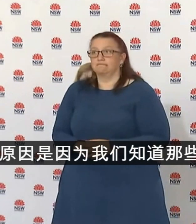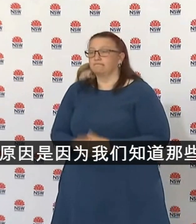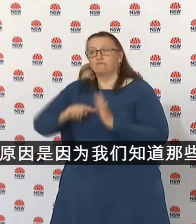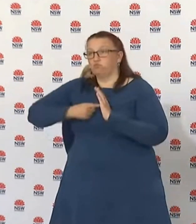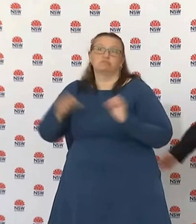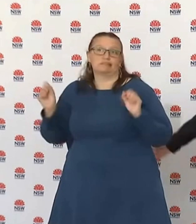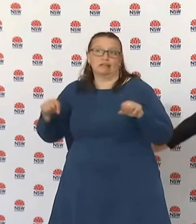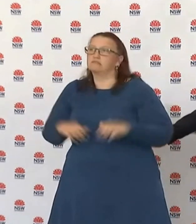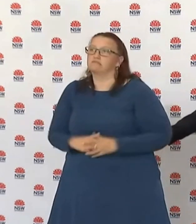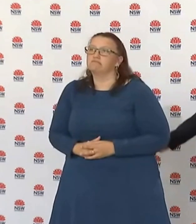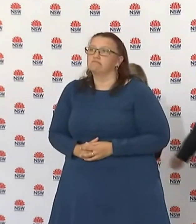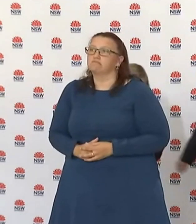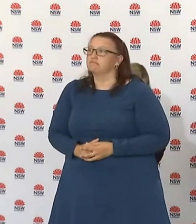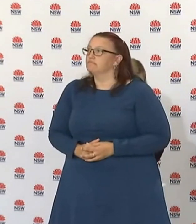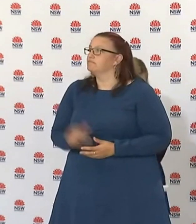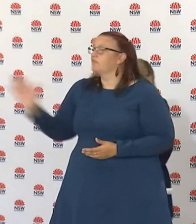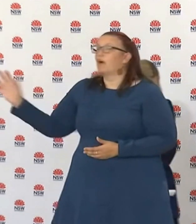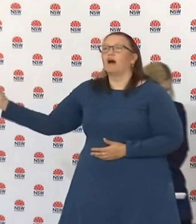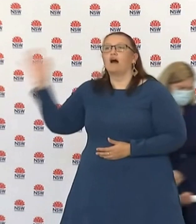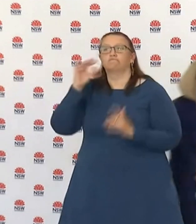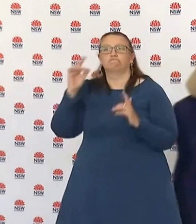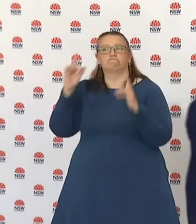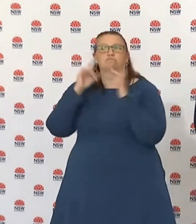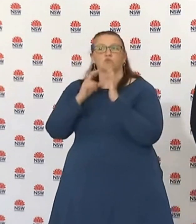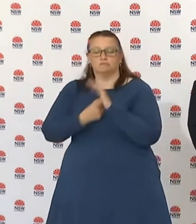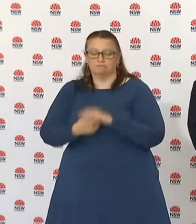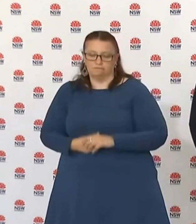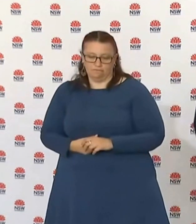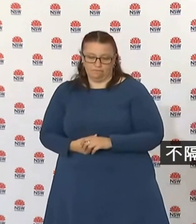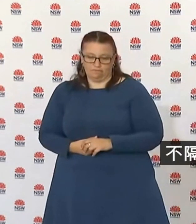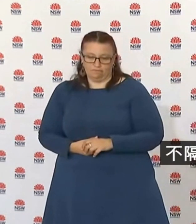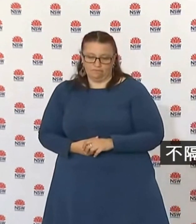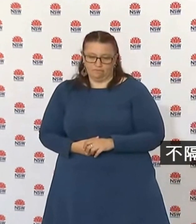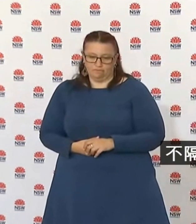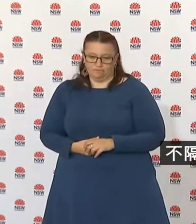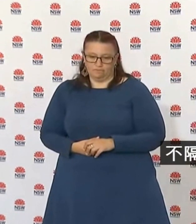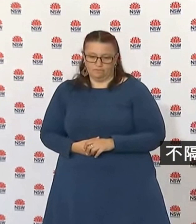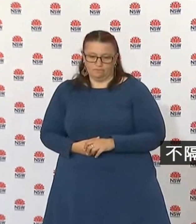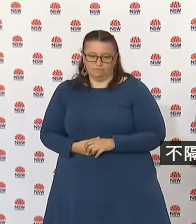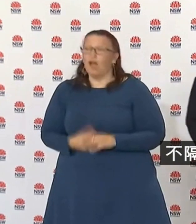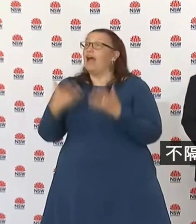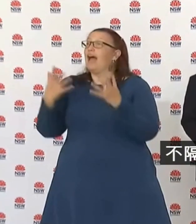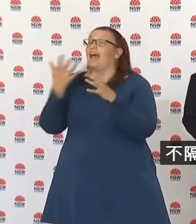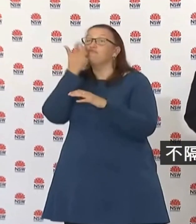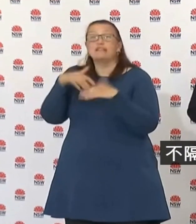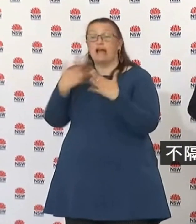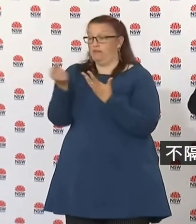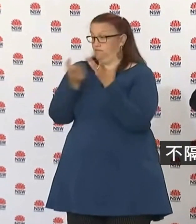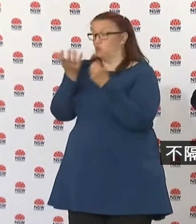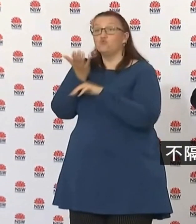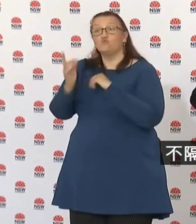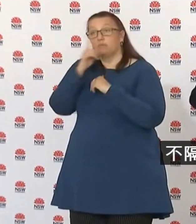a problem have you got with, amongst the new cases, being people who are not isolating but they're supposed to be isolating?